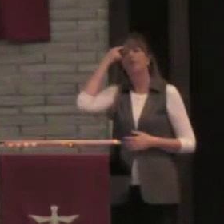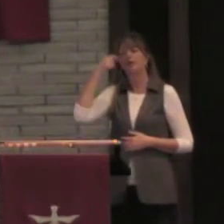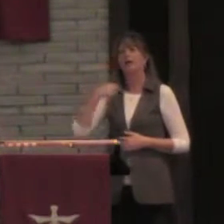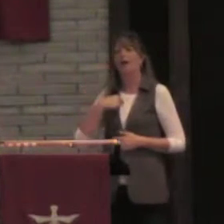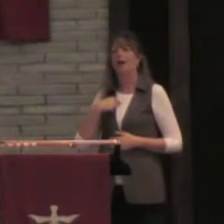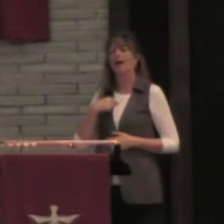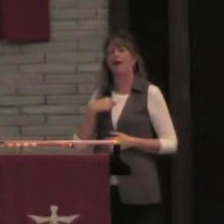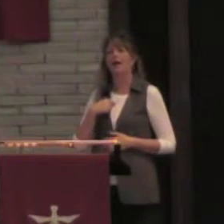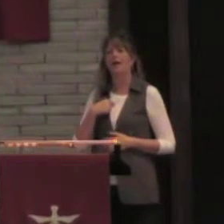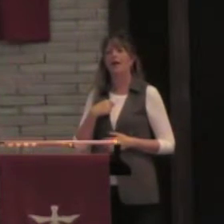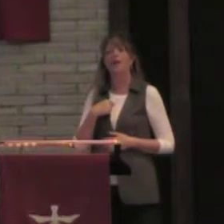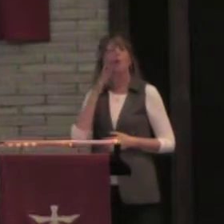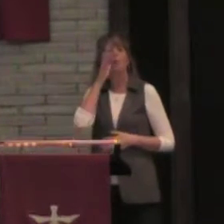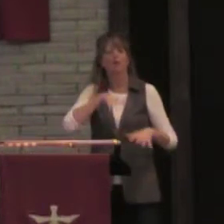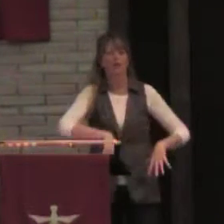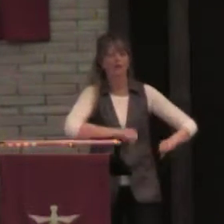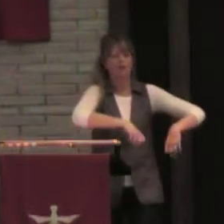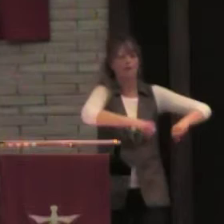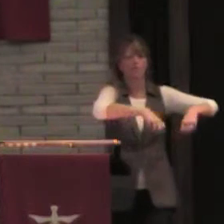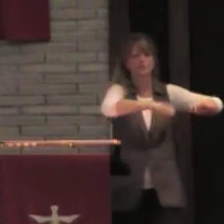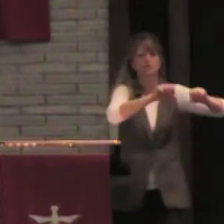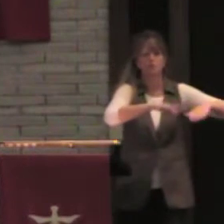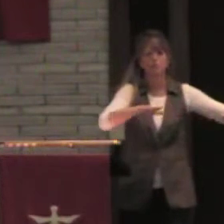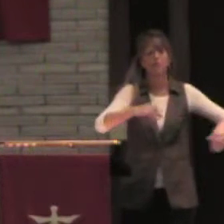motivated, I don't think that